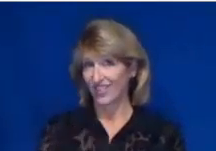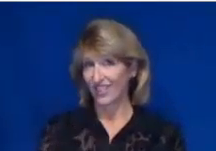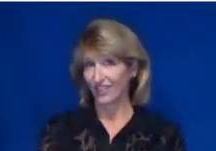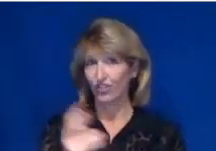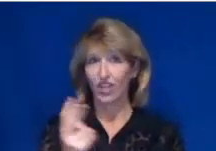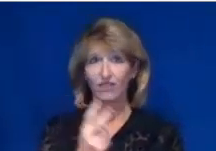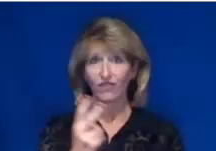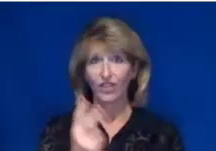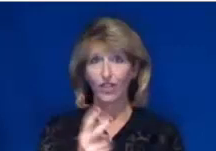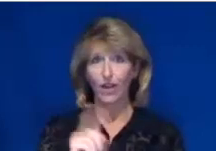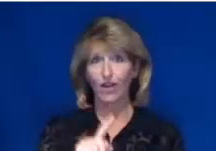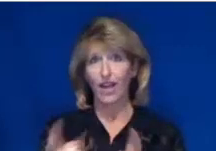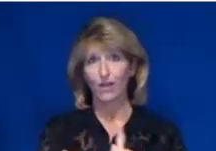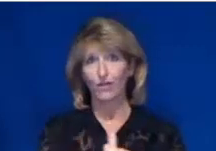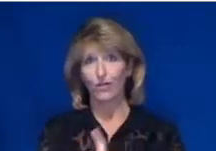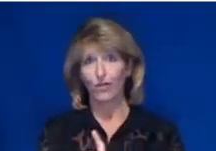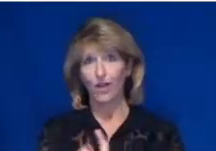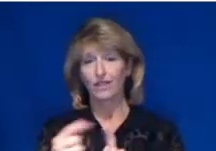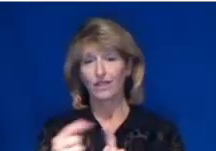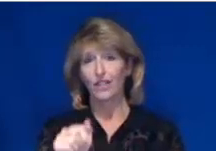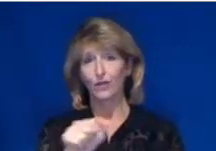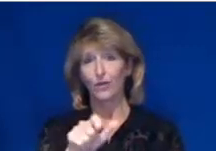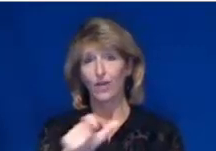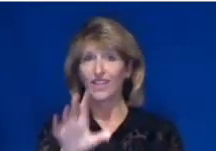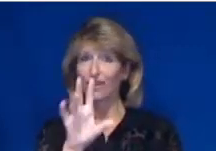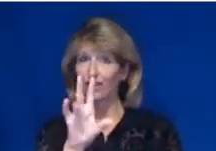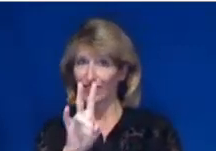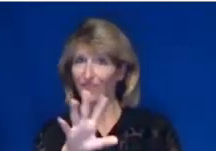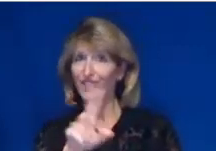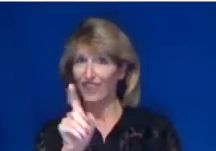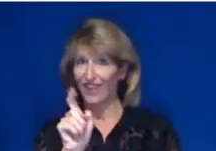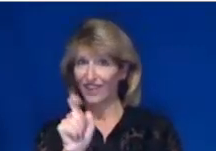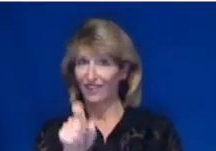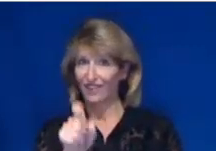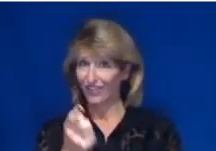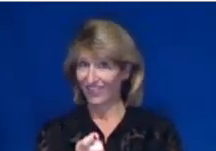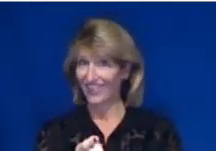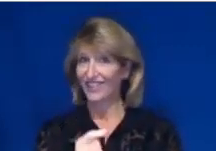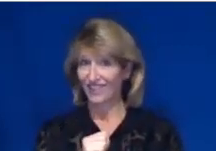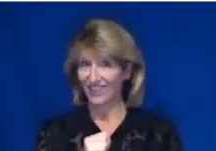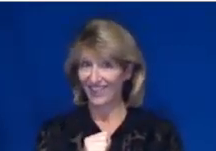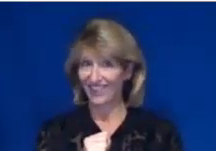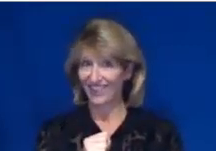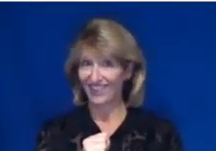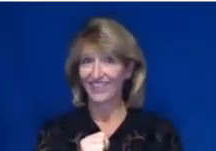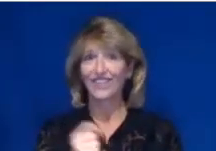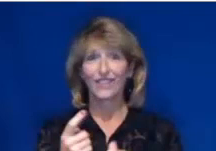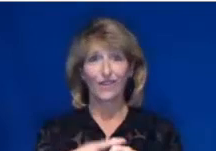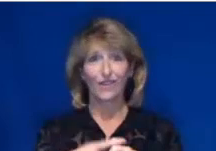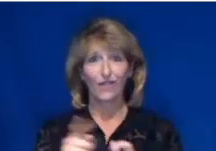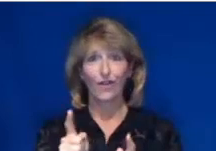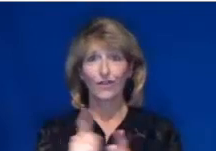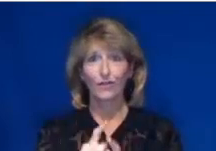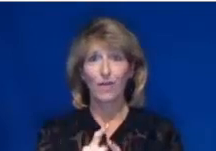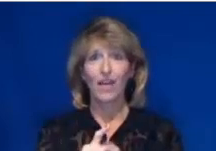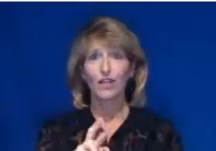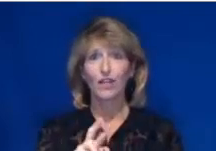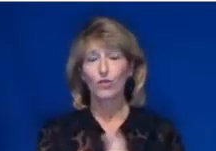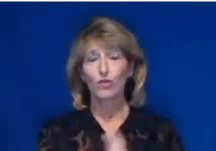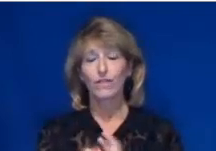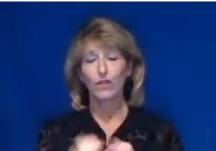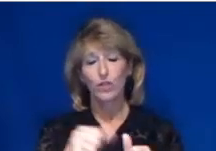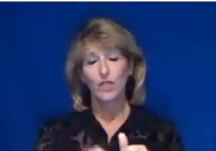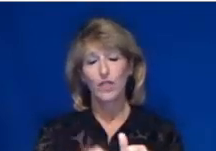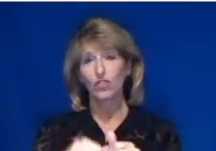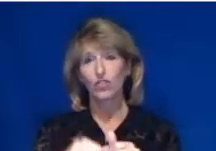This staff looked at 75 questions and translated them into ASL.